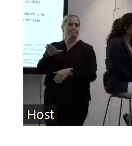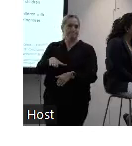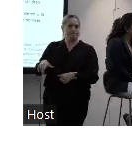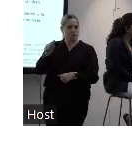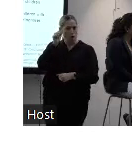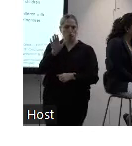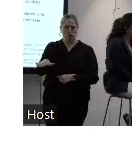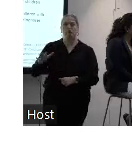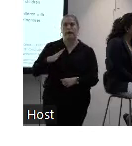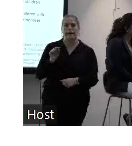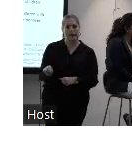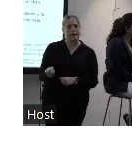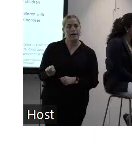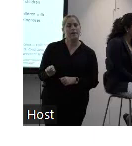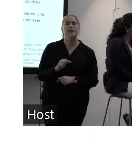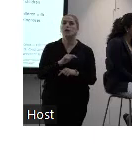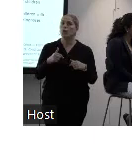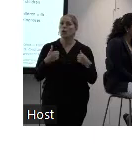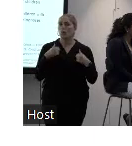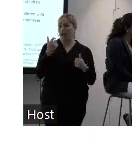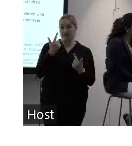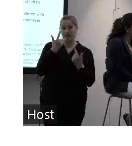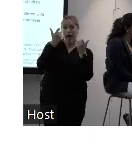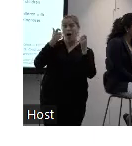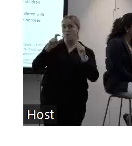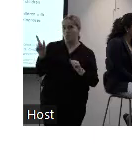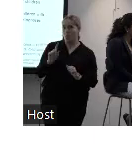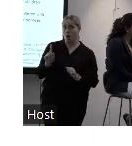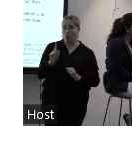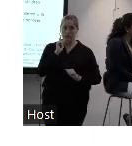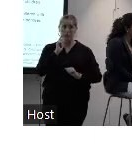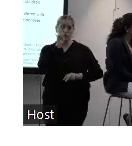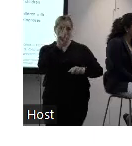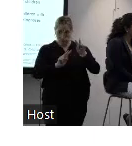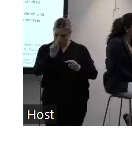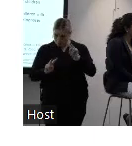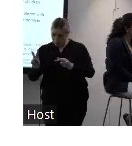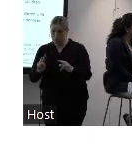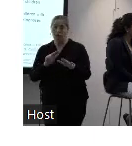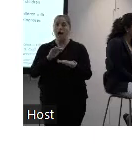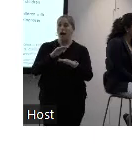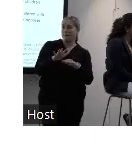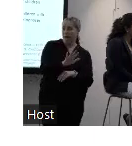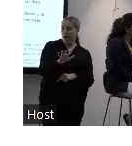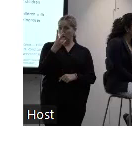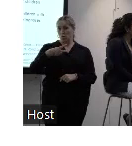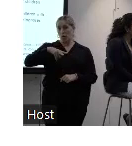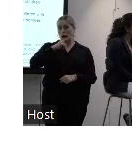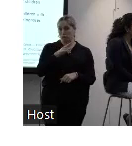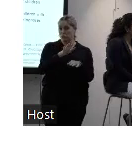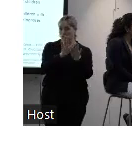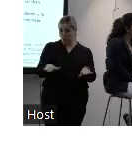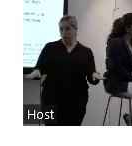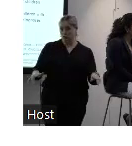mental health screening questionnaire on, this was on over 200 children coming through the service, was that mental health needs were